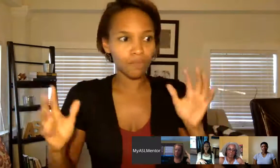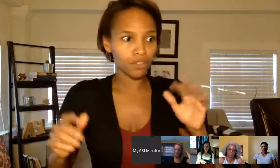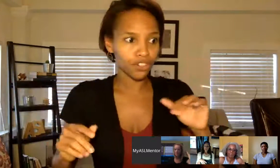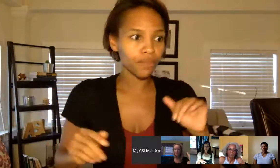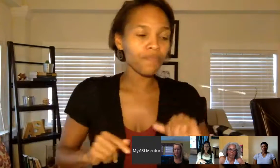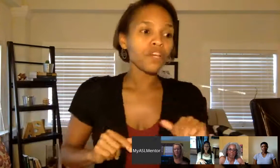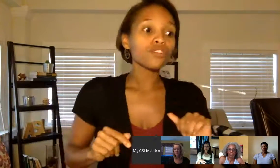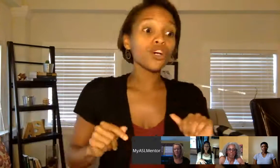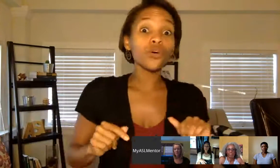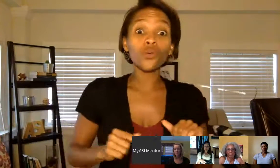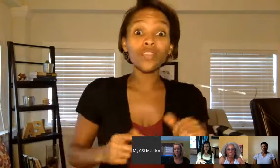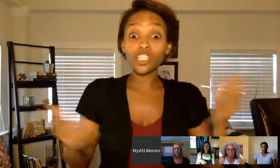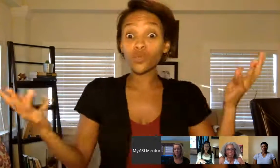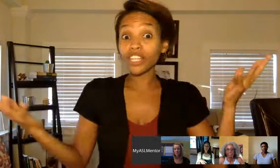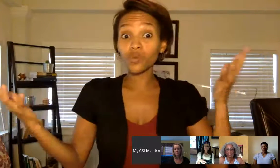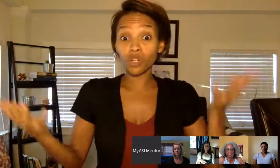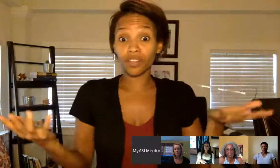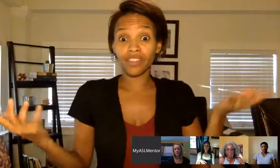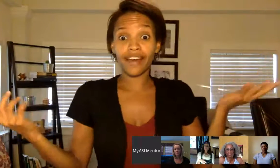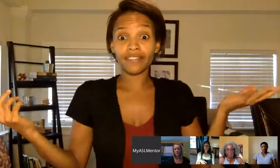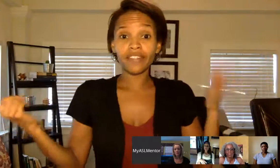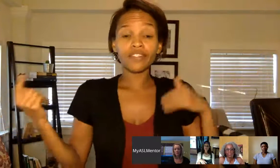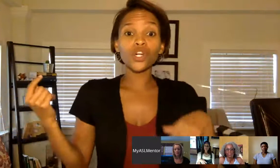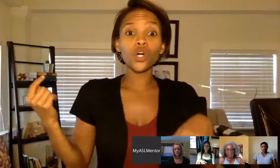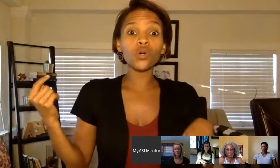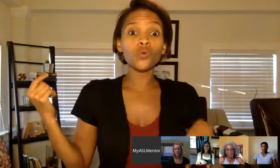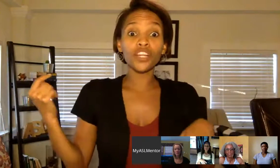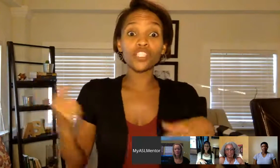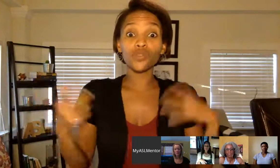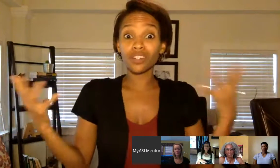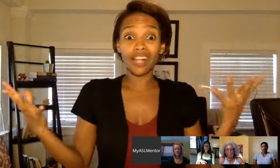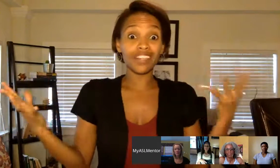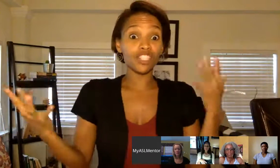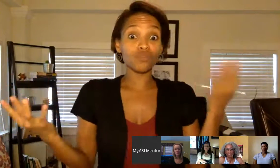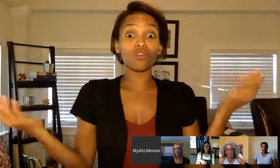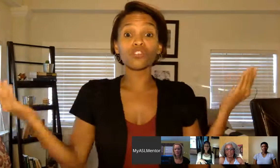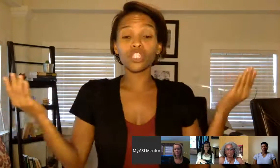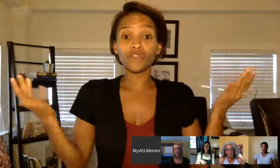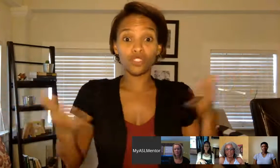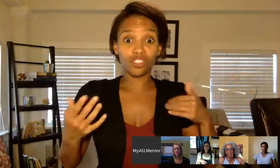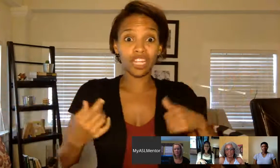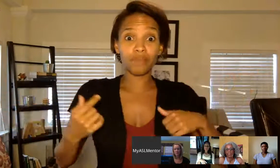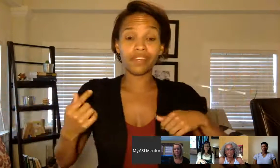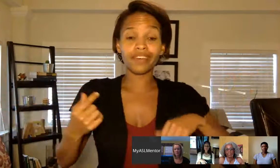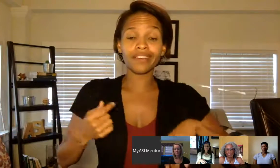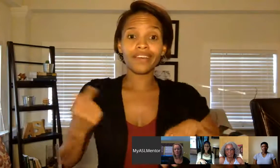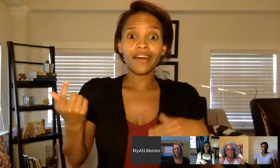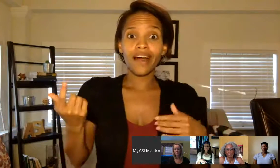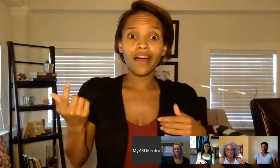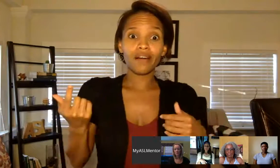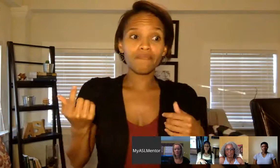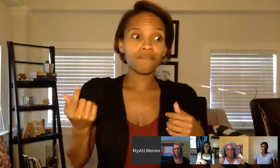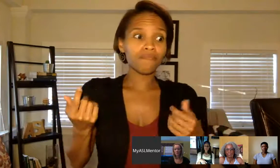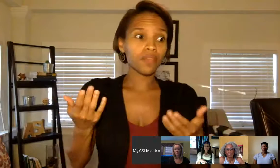or similar. So let's work with that. So we're going to do a classic role shift, which is going to be